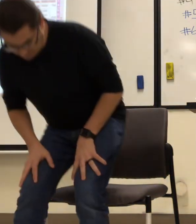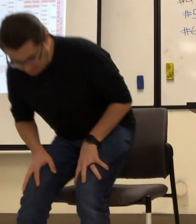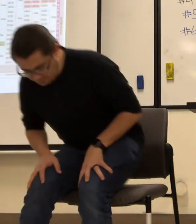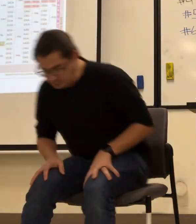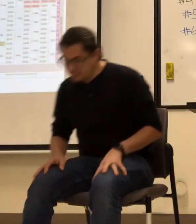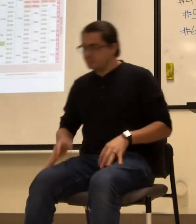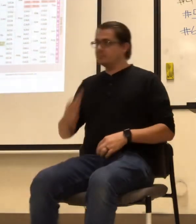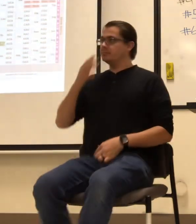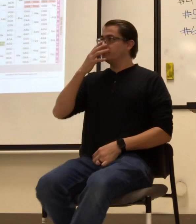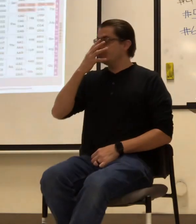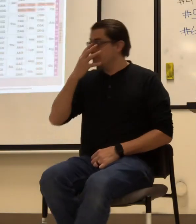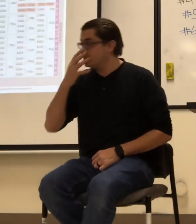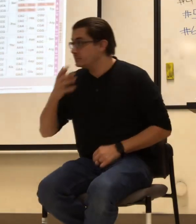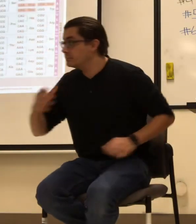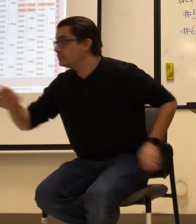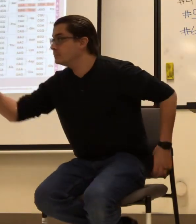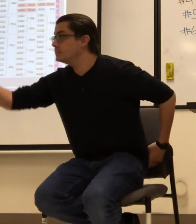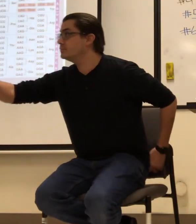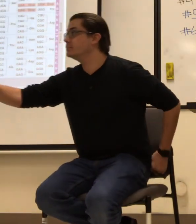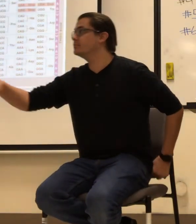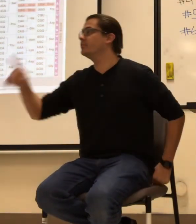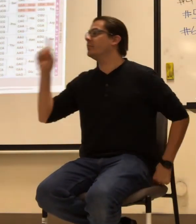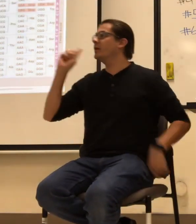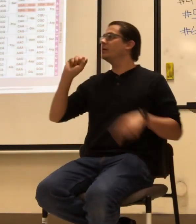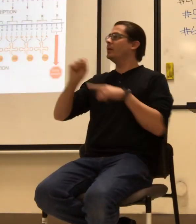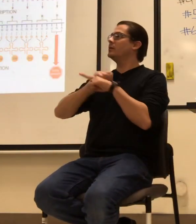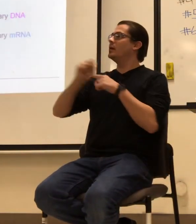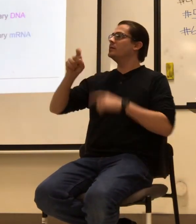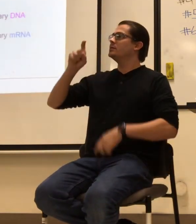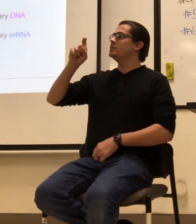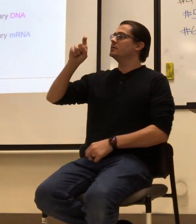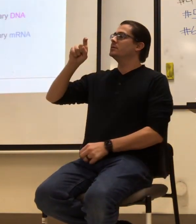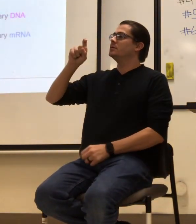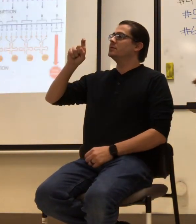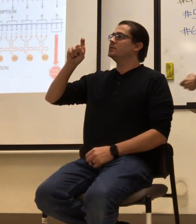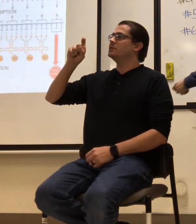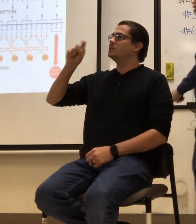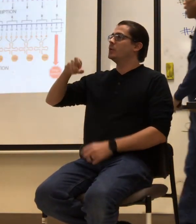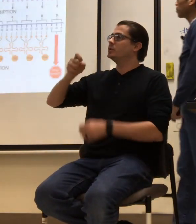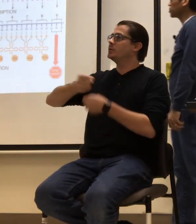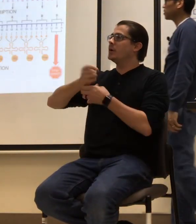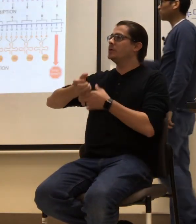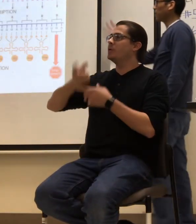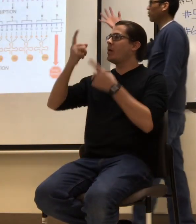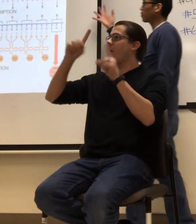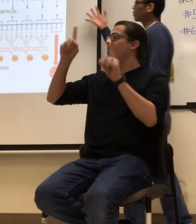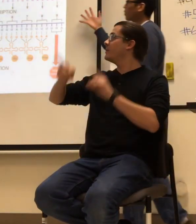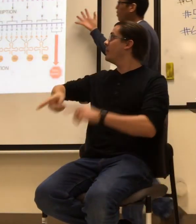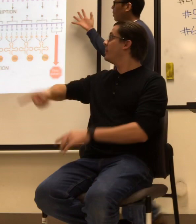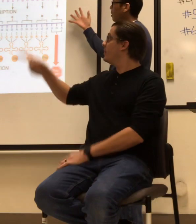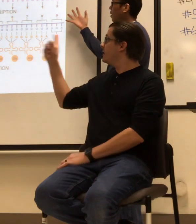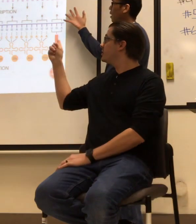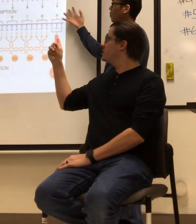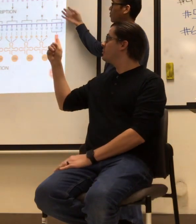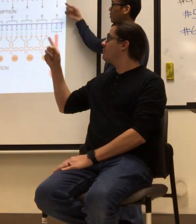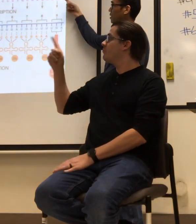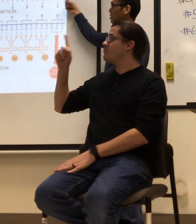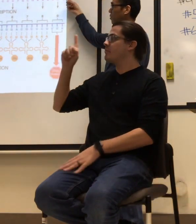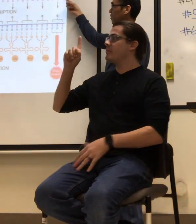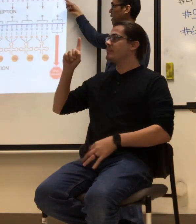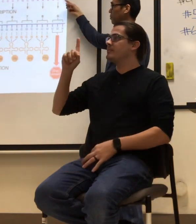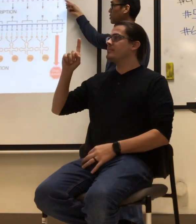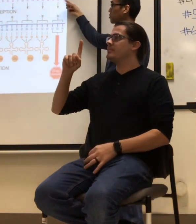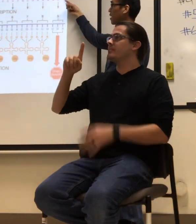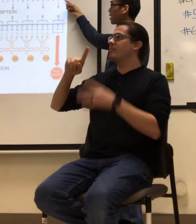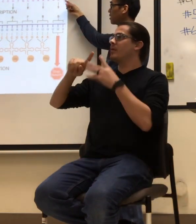All right, so this exercise was supposed to get you to like accomplish this figure. Then